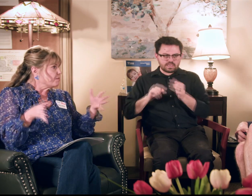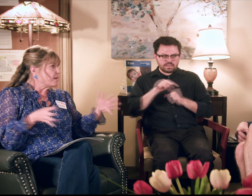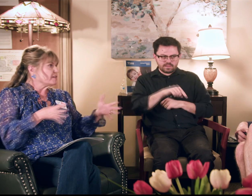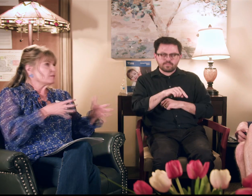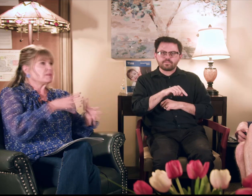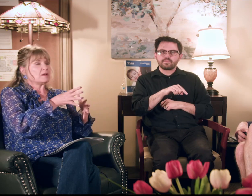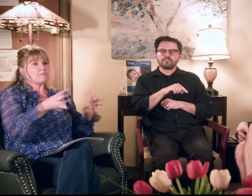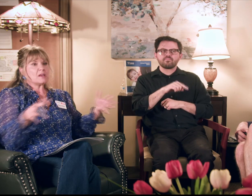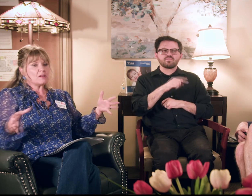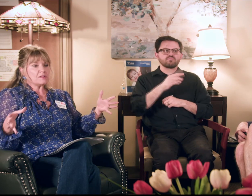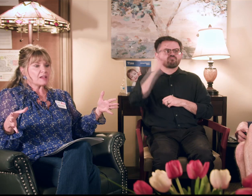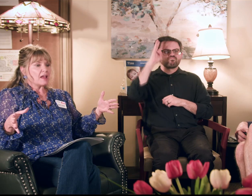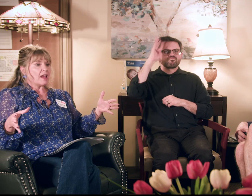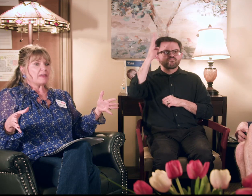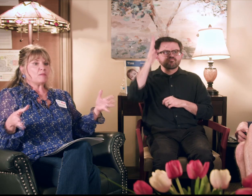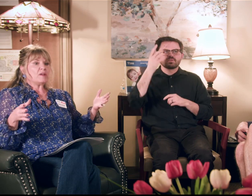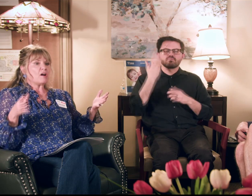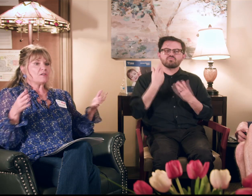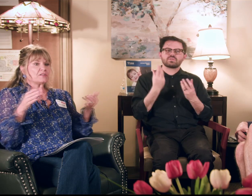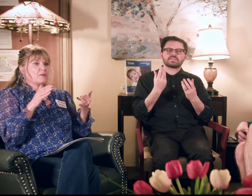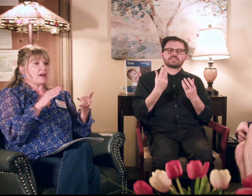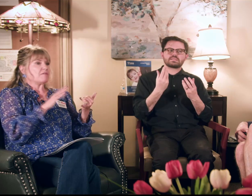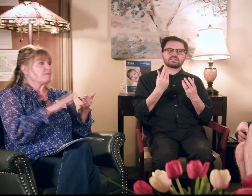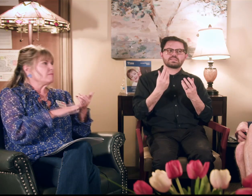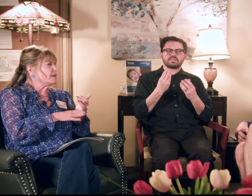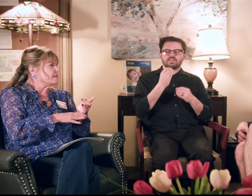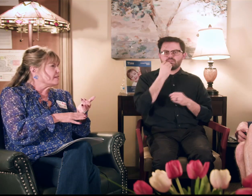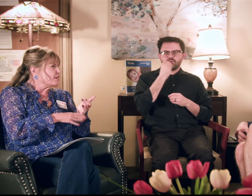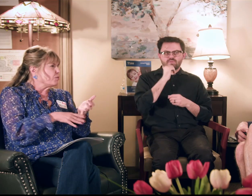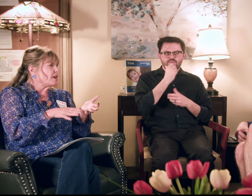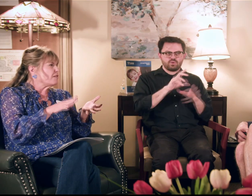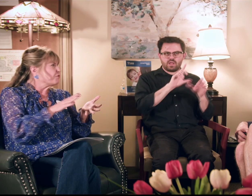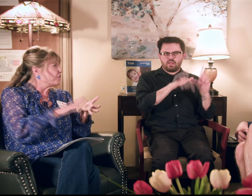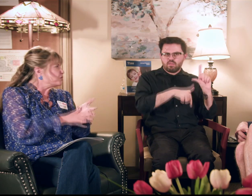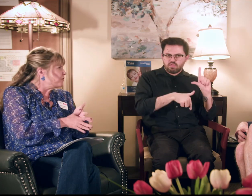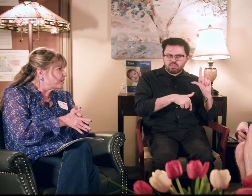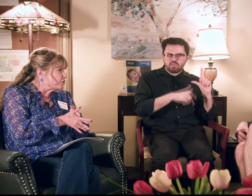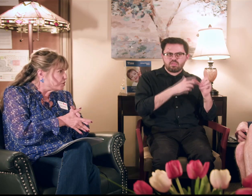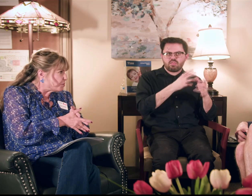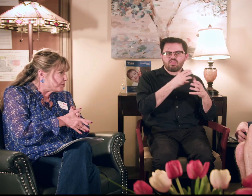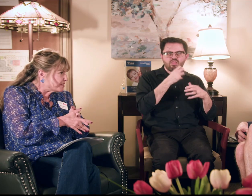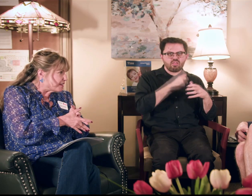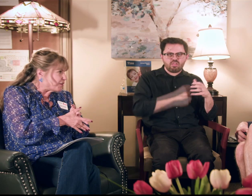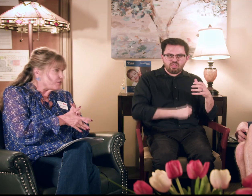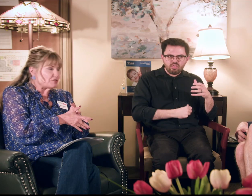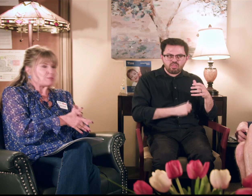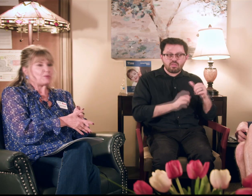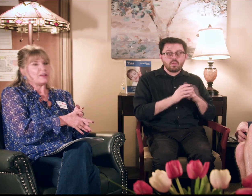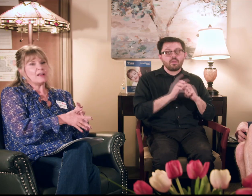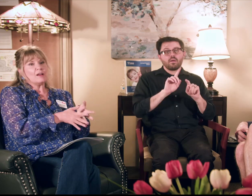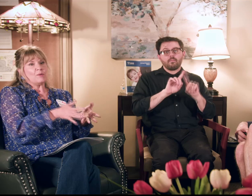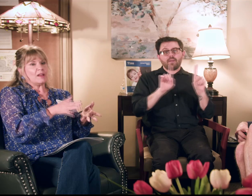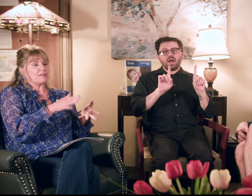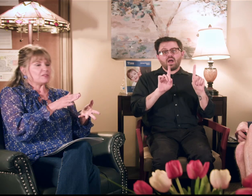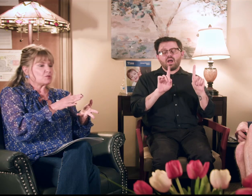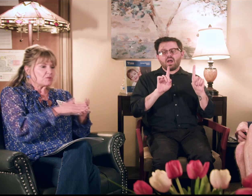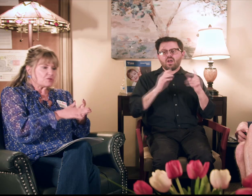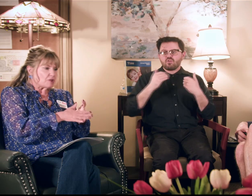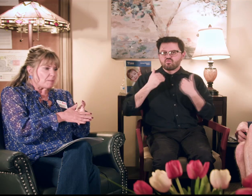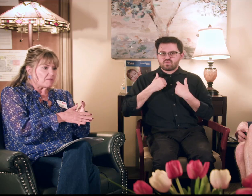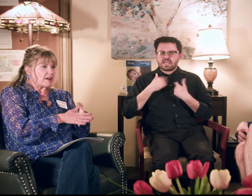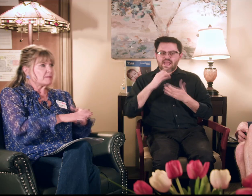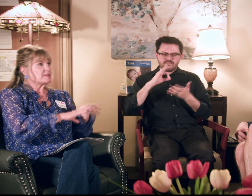more healthy, possibly in meals. And then we also have meat. We have fresh vegetables that gardeners bring. We